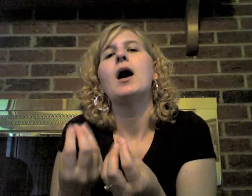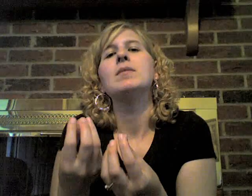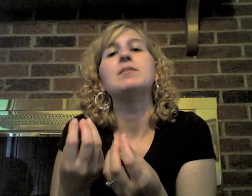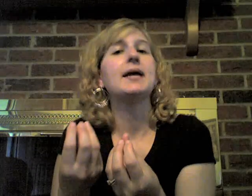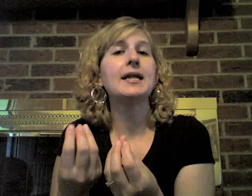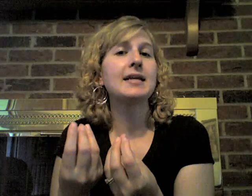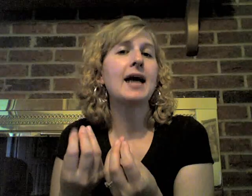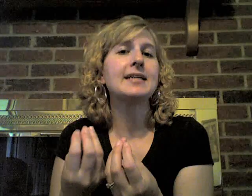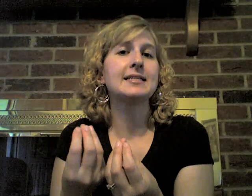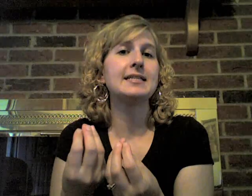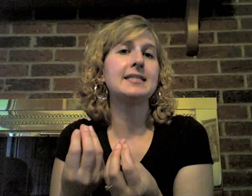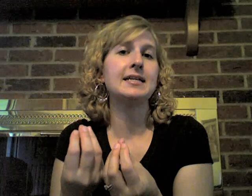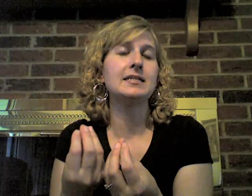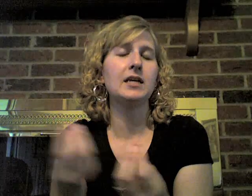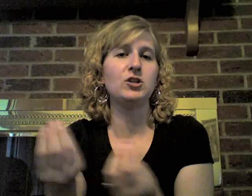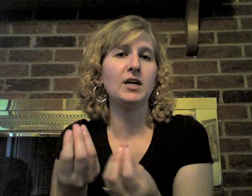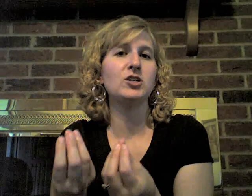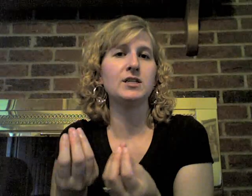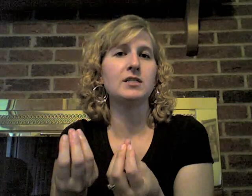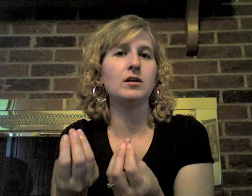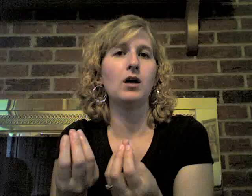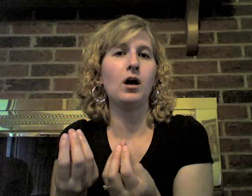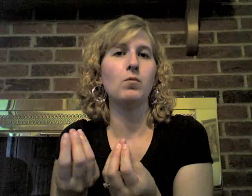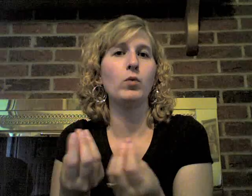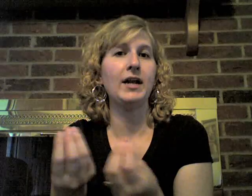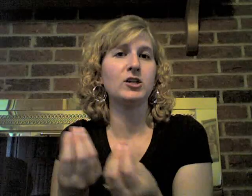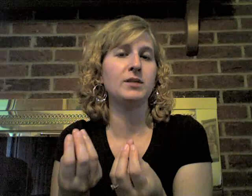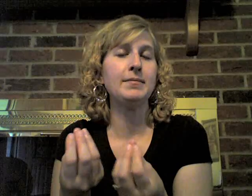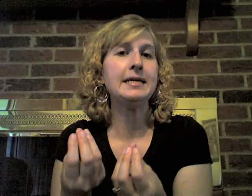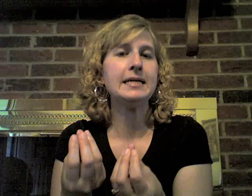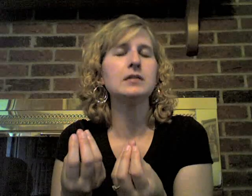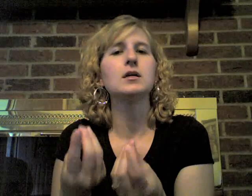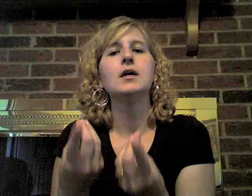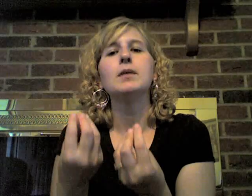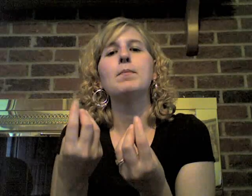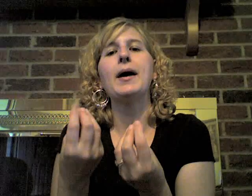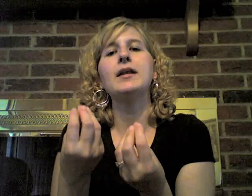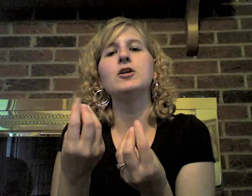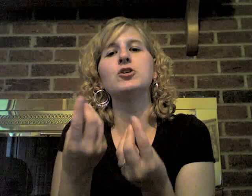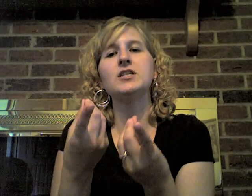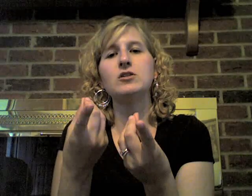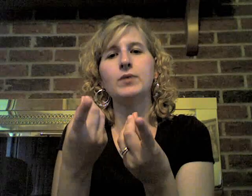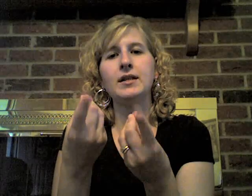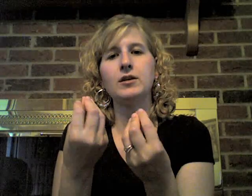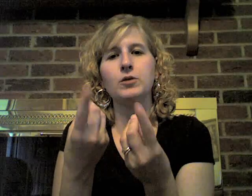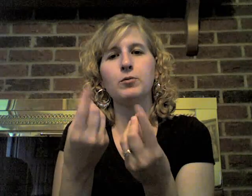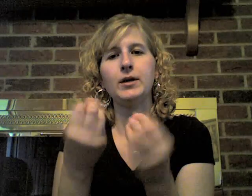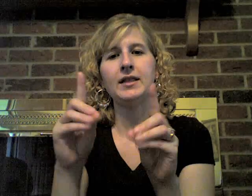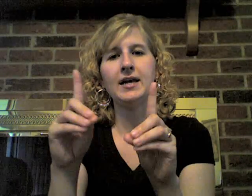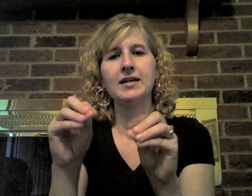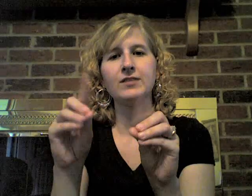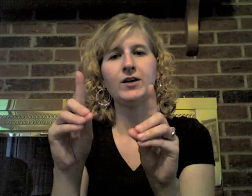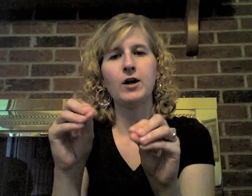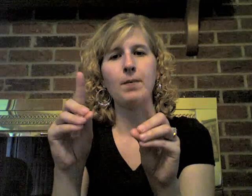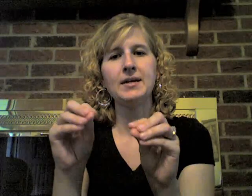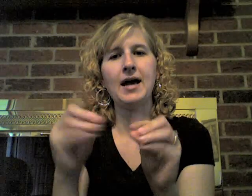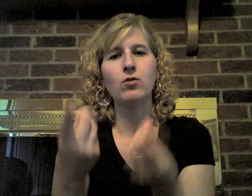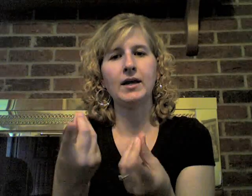And depending on the context in the sentence, it changes what it actually means. But you're putting the index finger up and down like